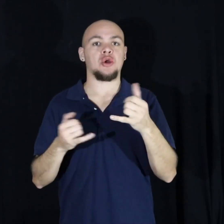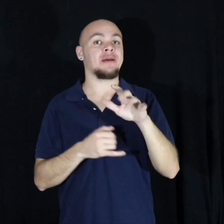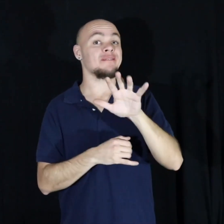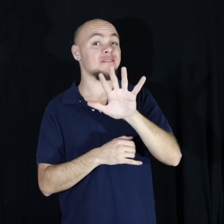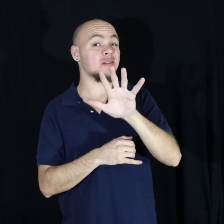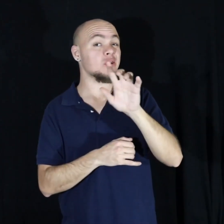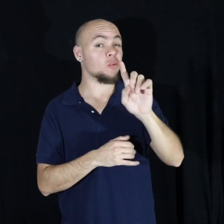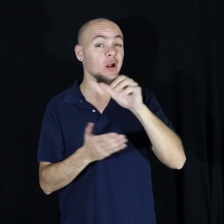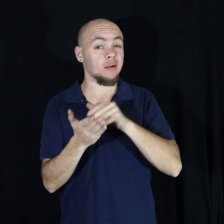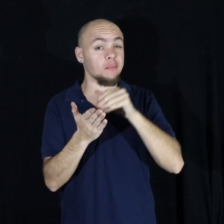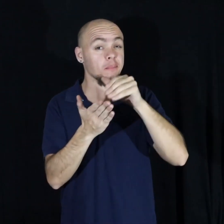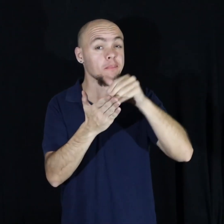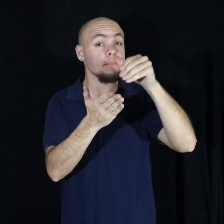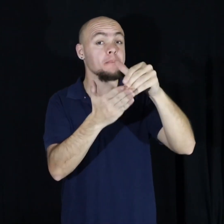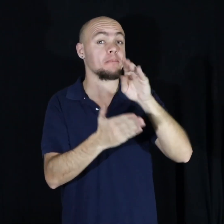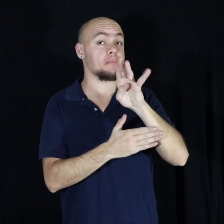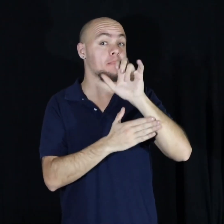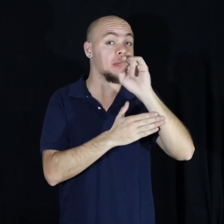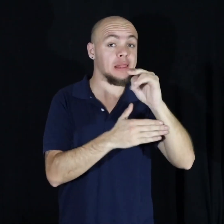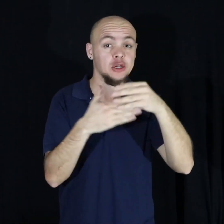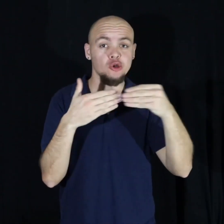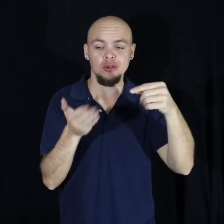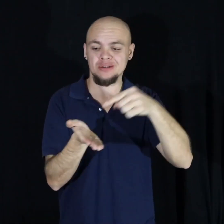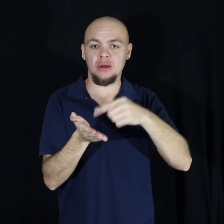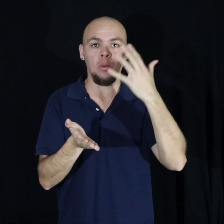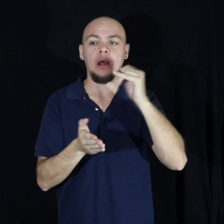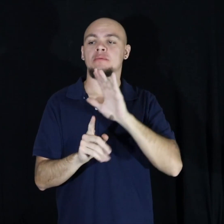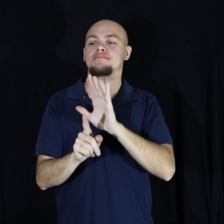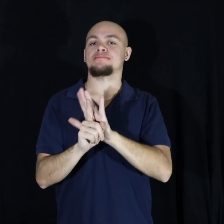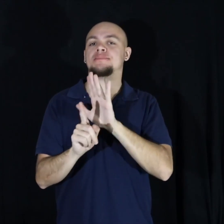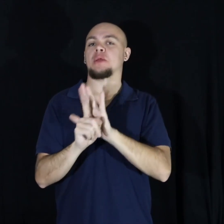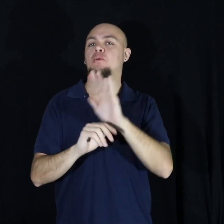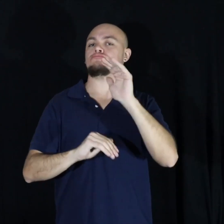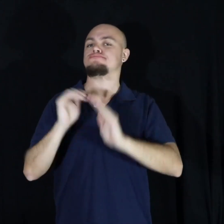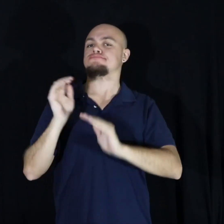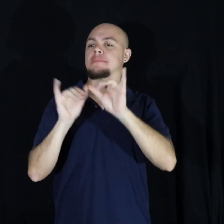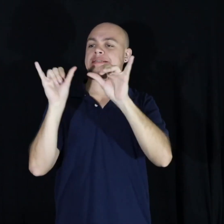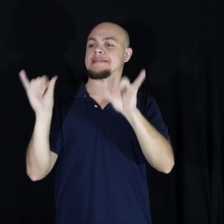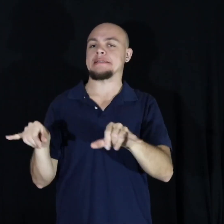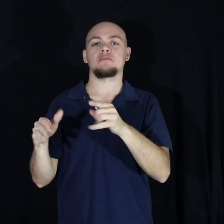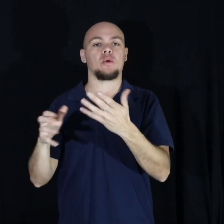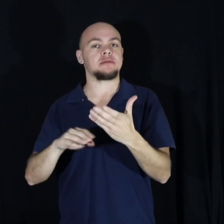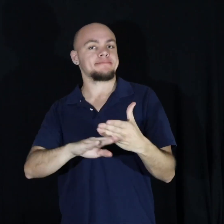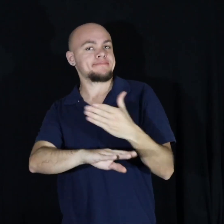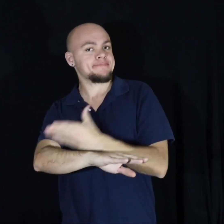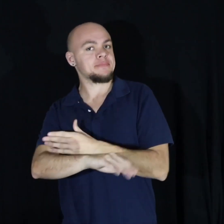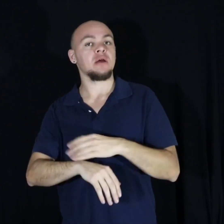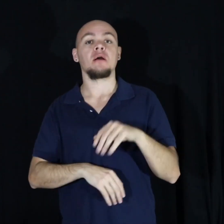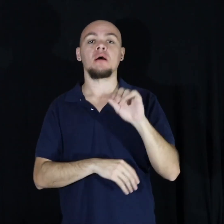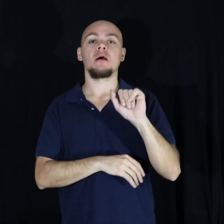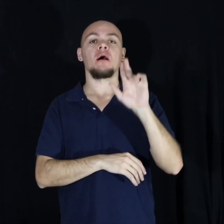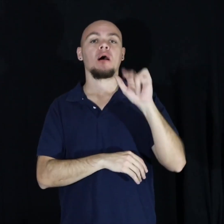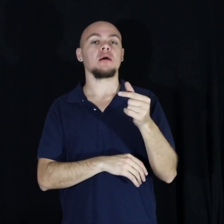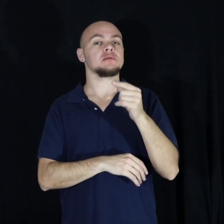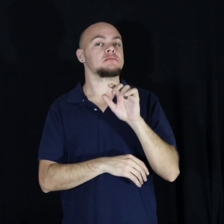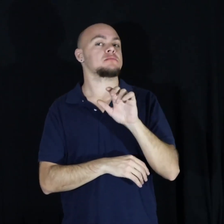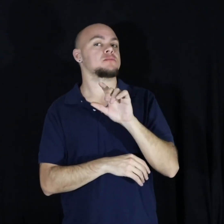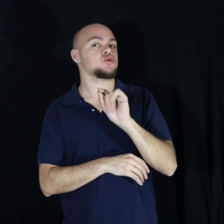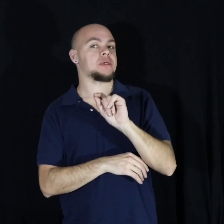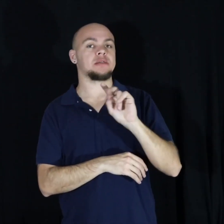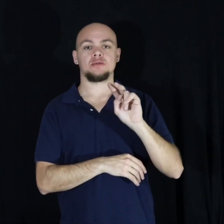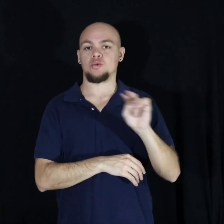they want to improve their infrastructures. As of August of 2022,